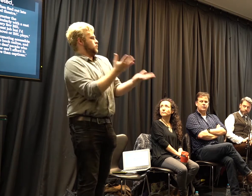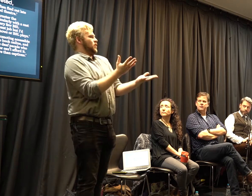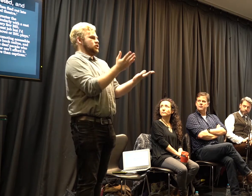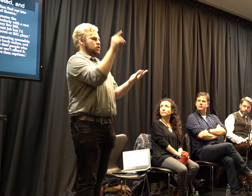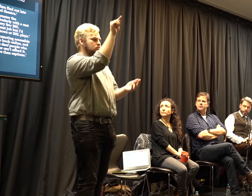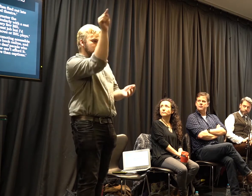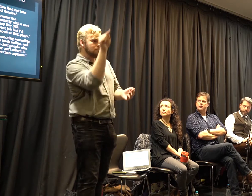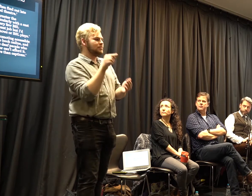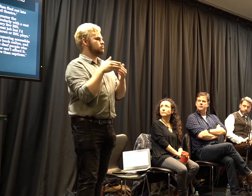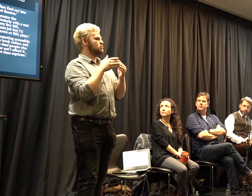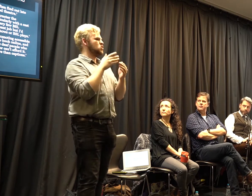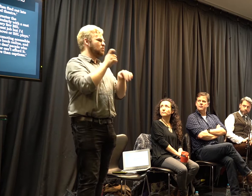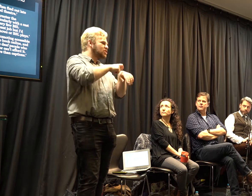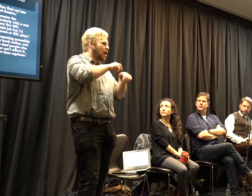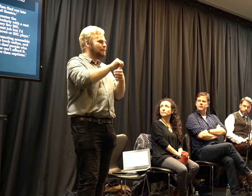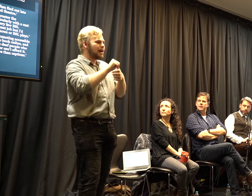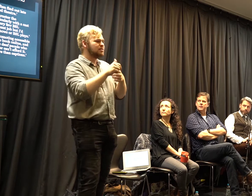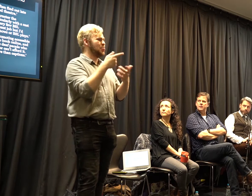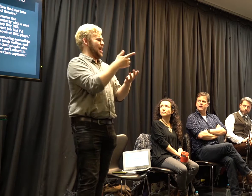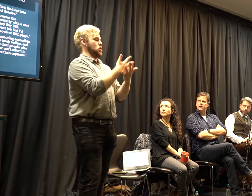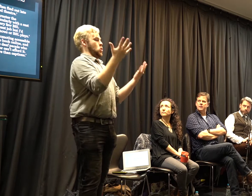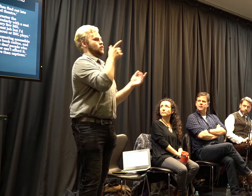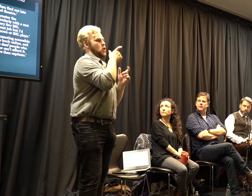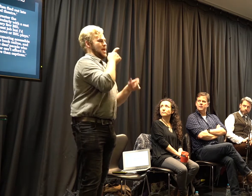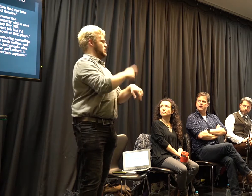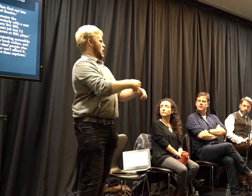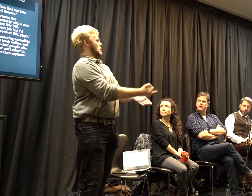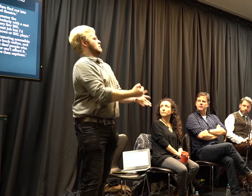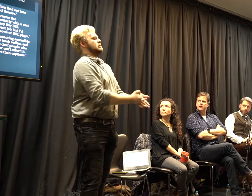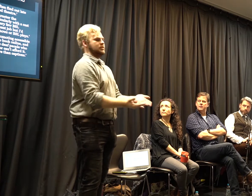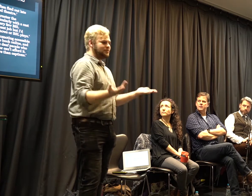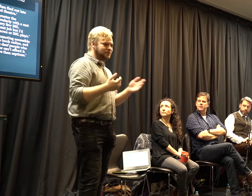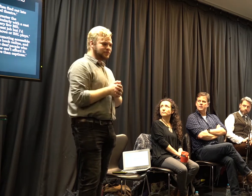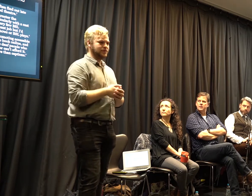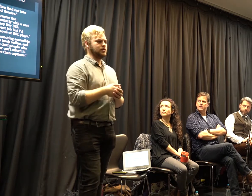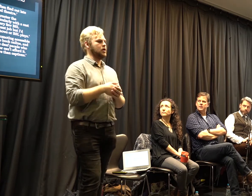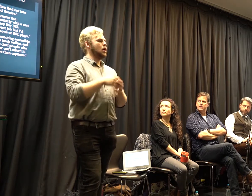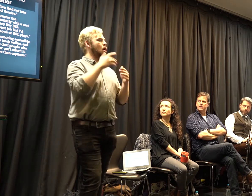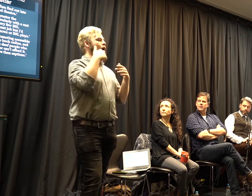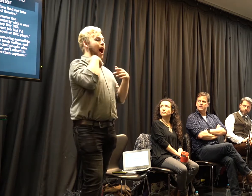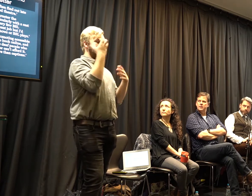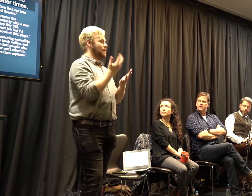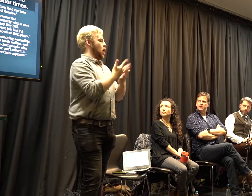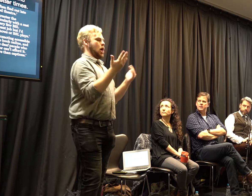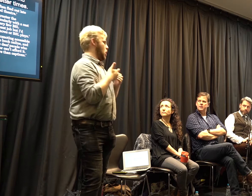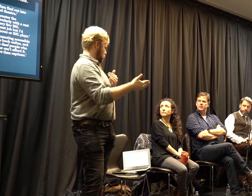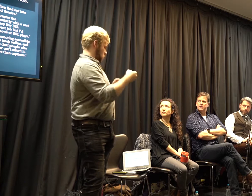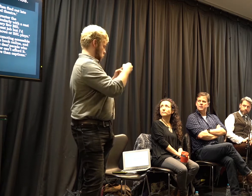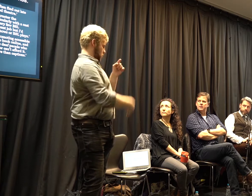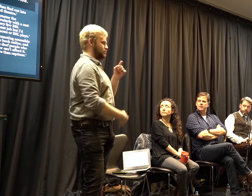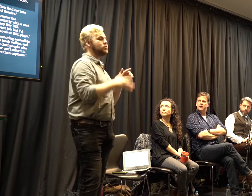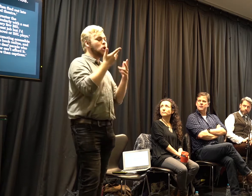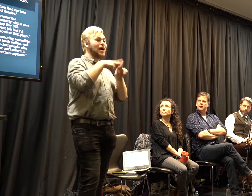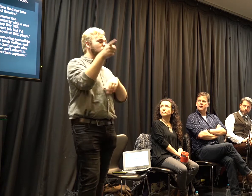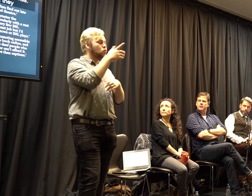having more provision. Better times. Sometimes we're given performances, but they're in the middle of the